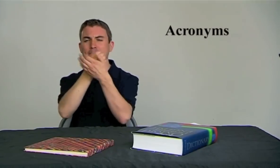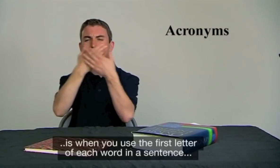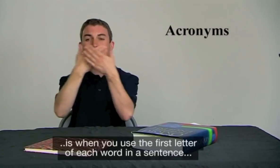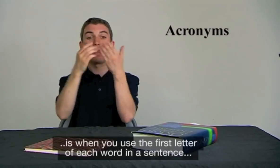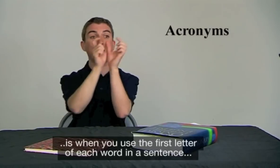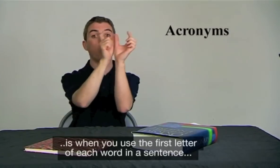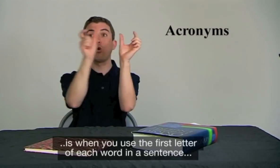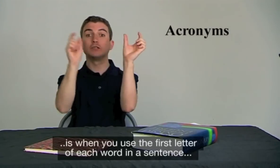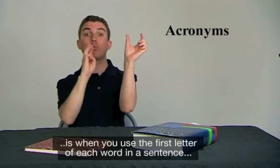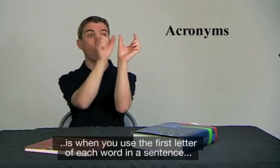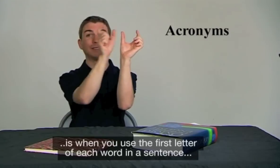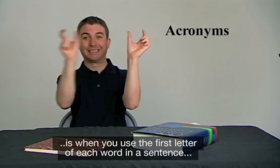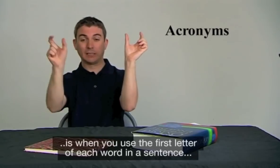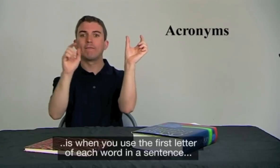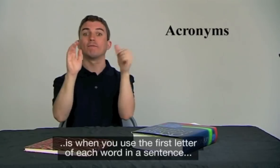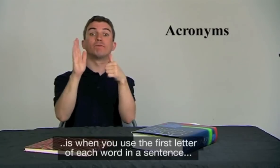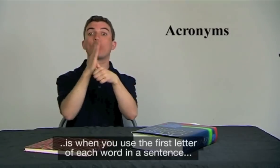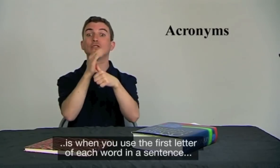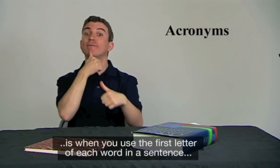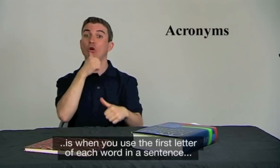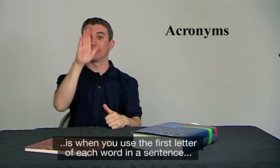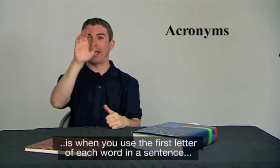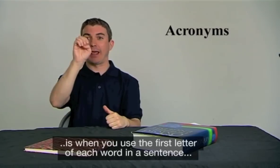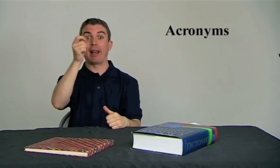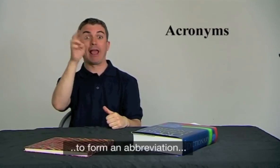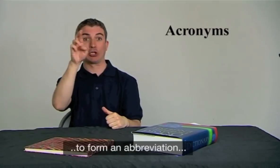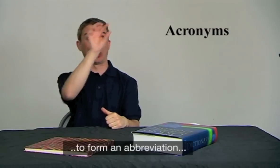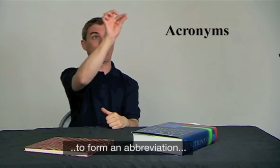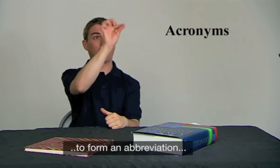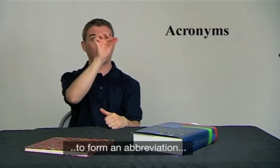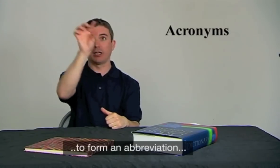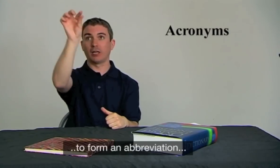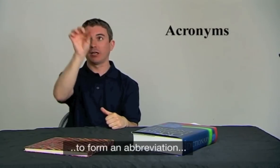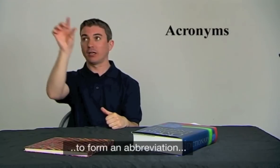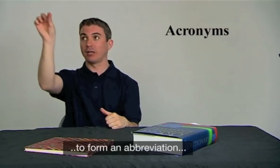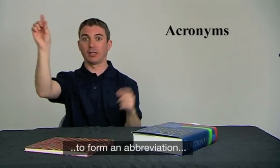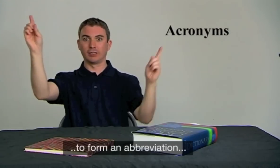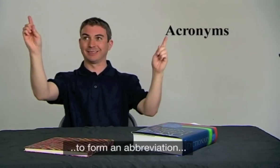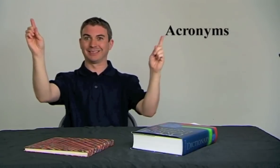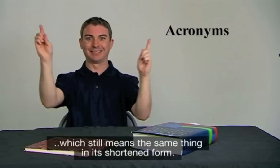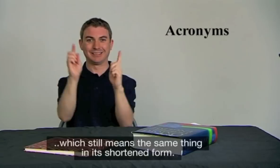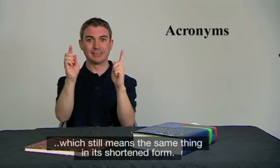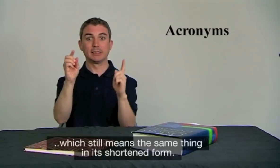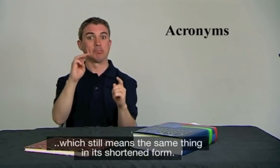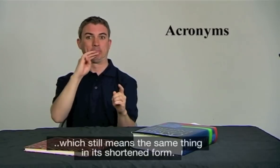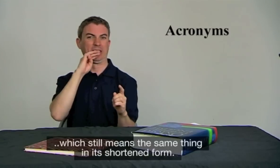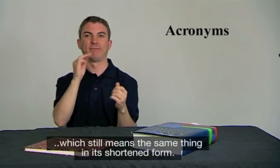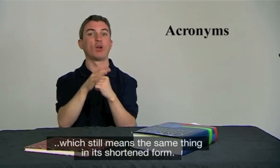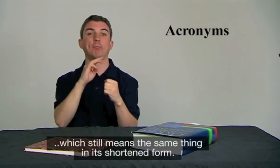is when you use the first letter of each word in a sentence to form an abbreviation, which still means the same thing